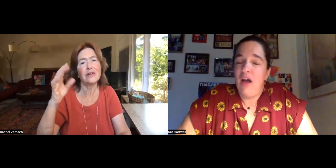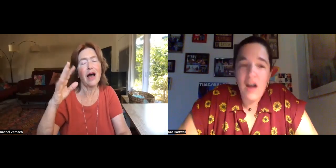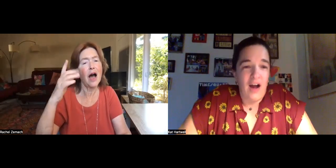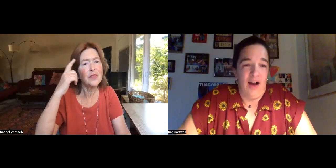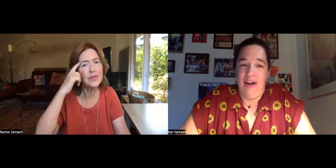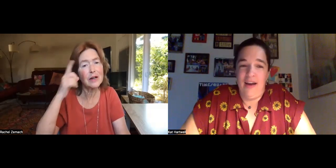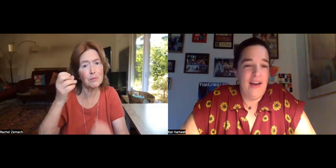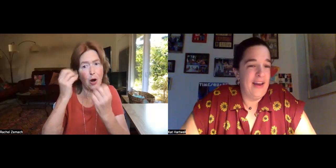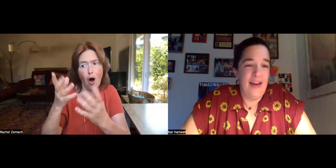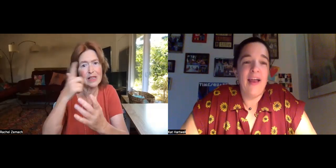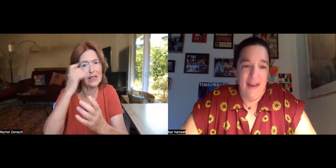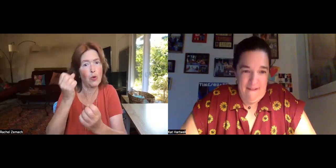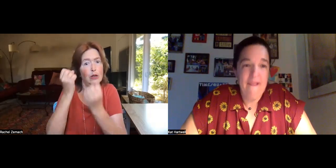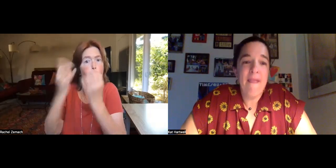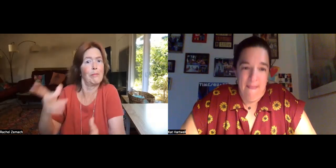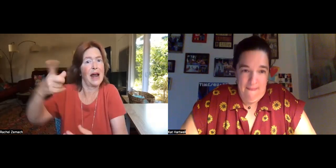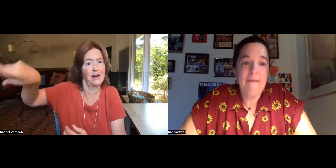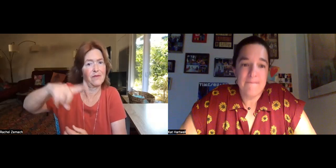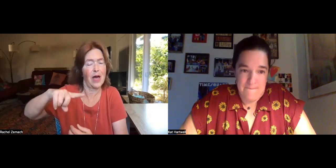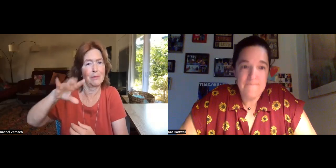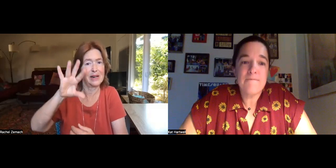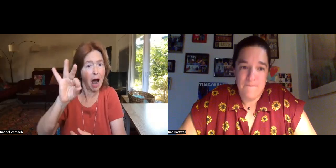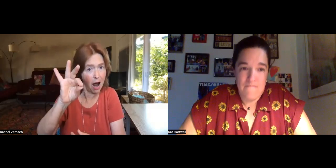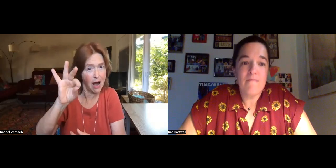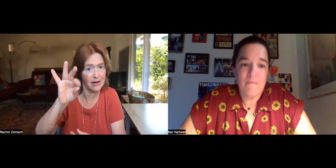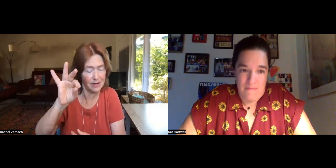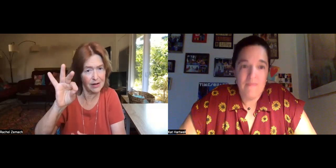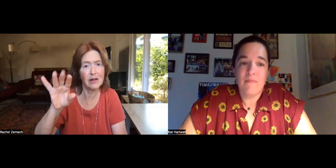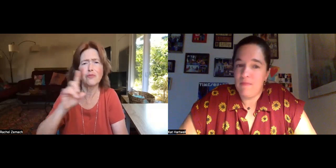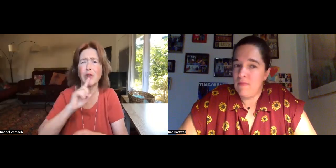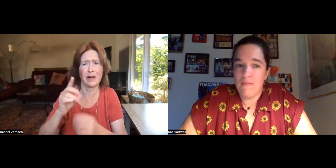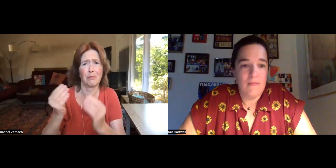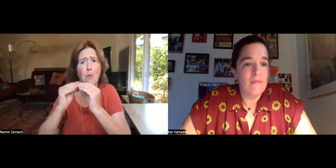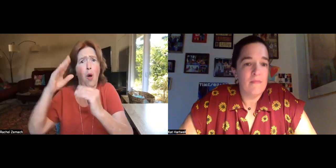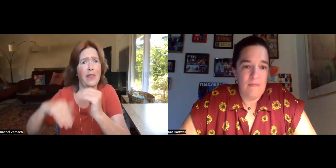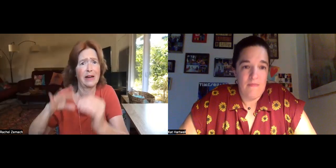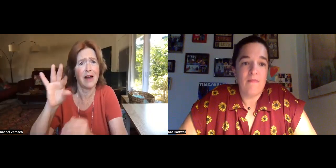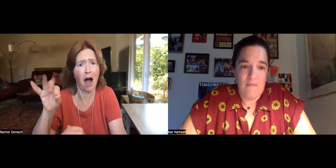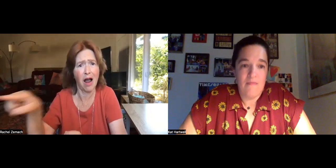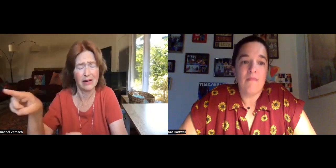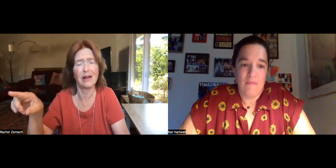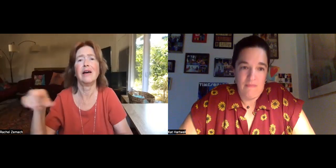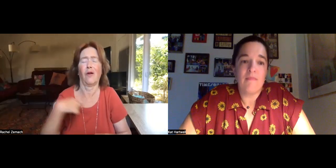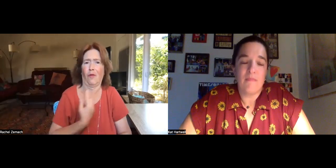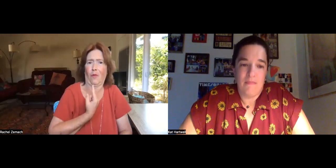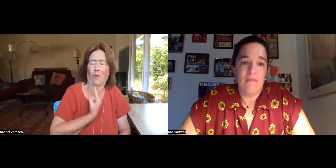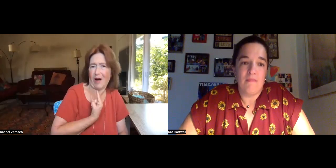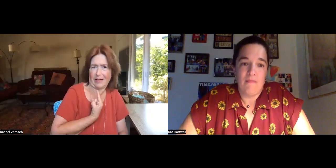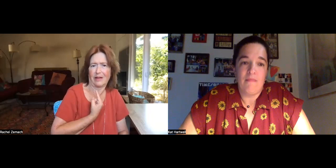And Oh. I, because there were so many of them, nine, really more than nine. One,